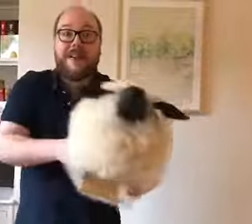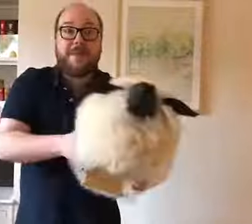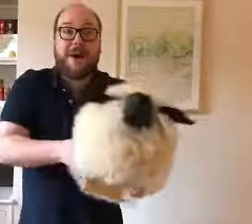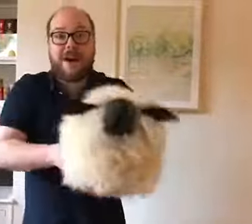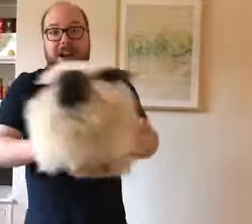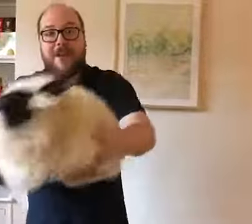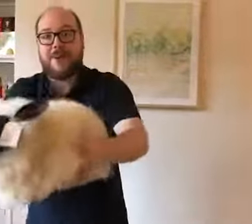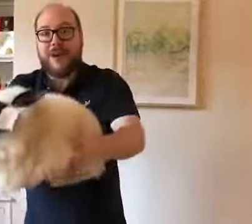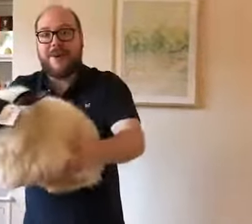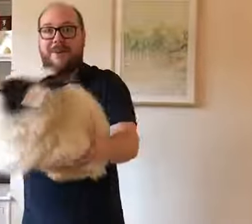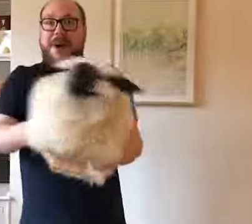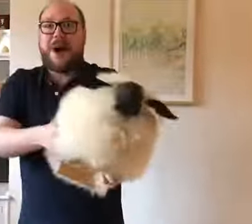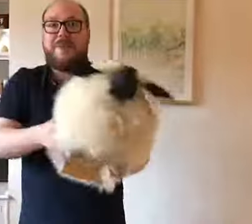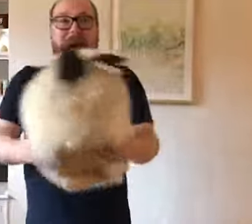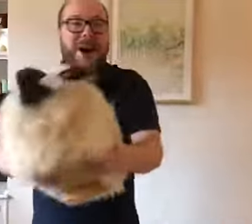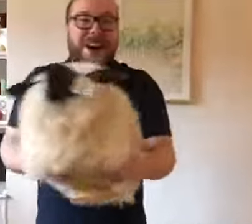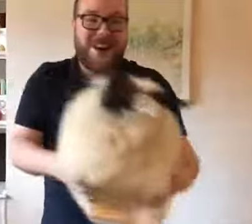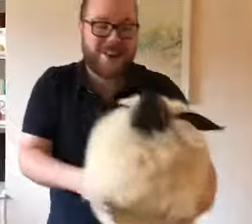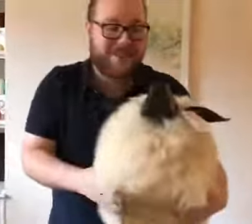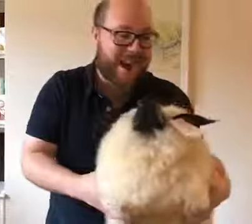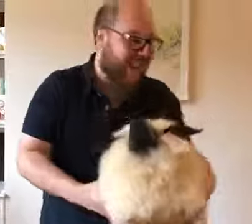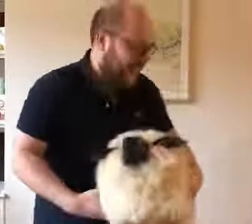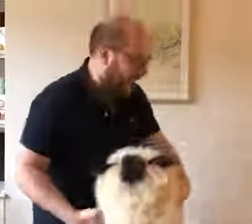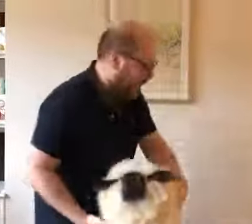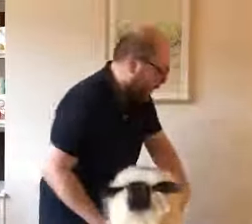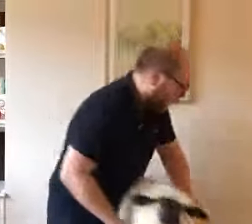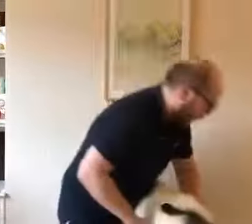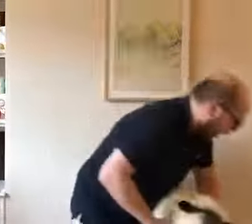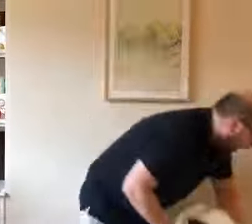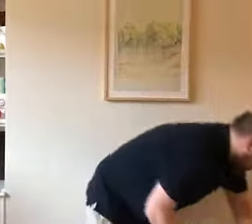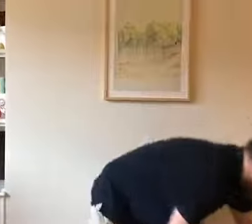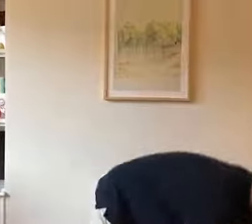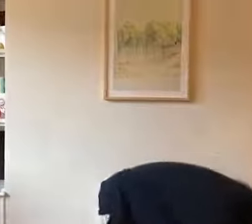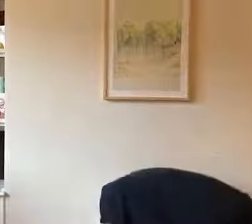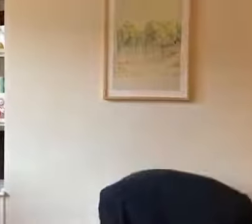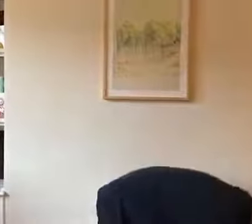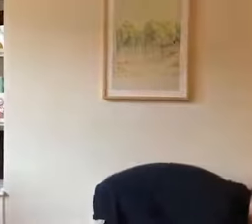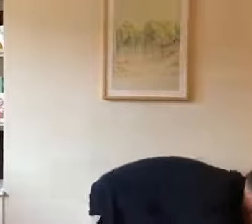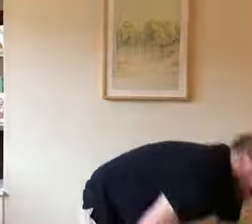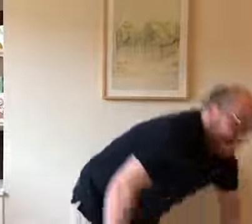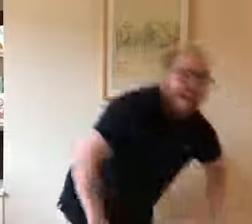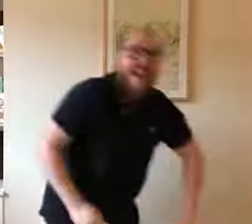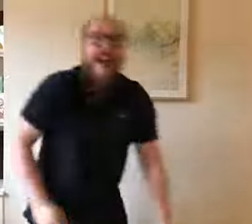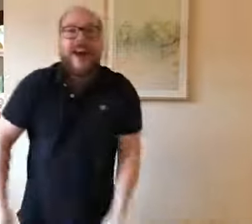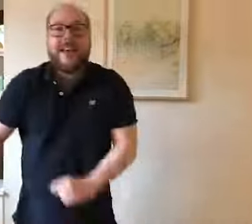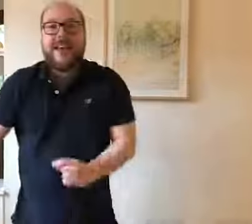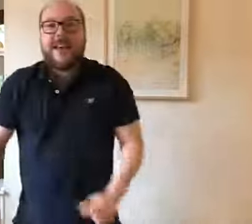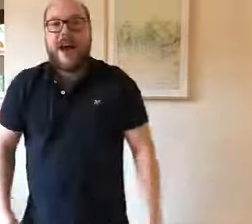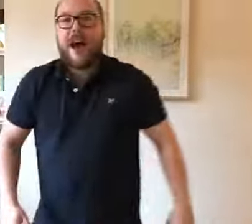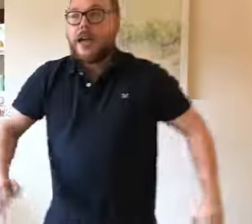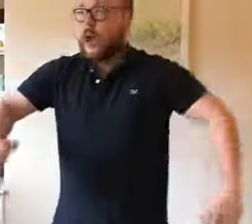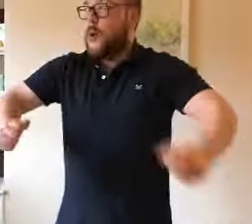there a baa. Everywhere a baa baa. Old MacDonald had a farm. E-I-E-I-O.